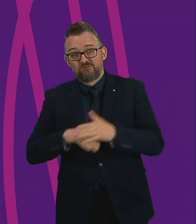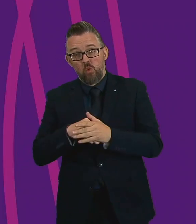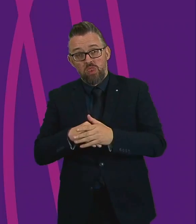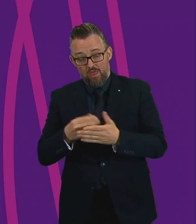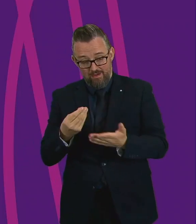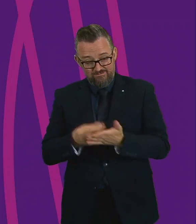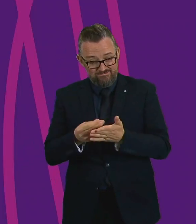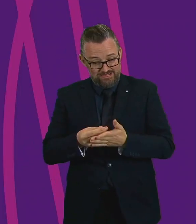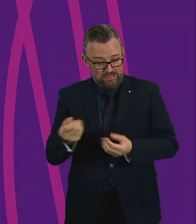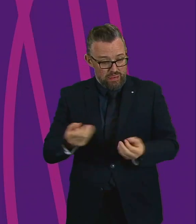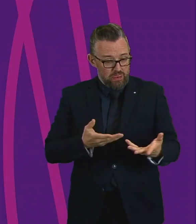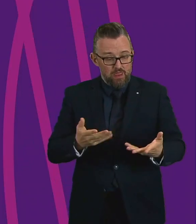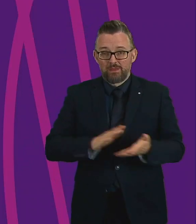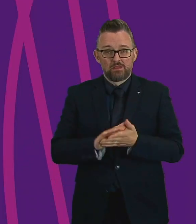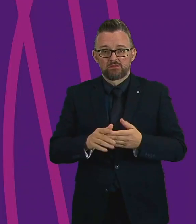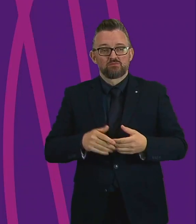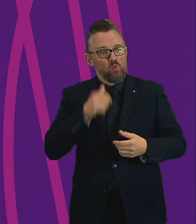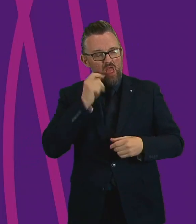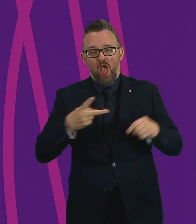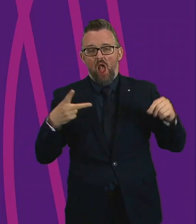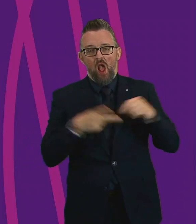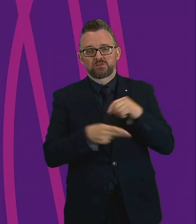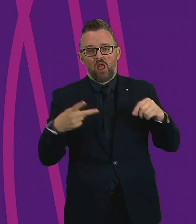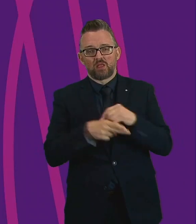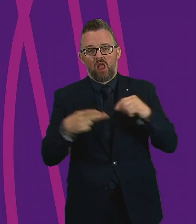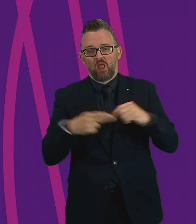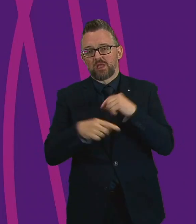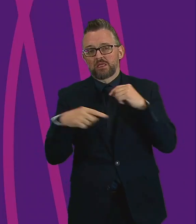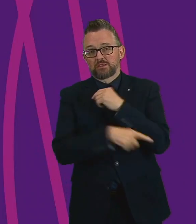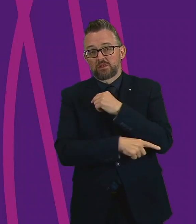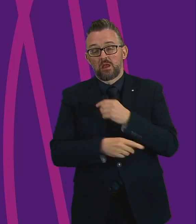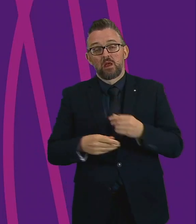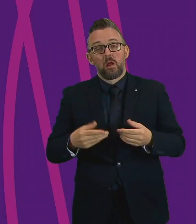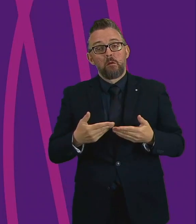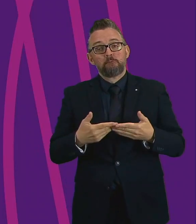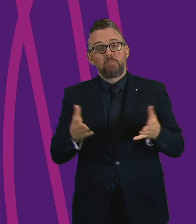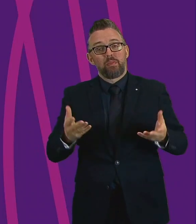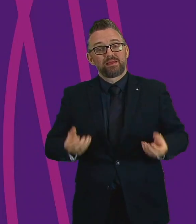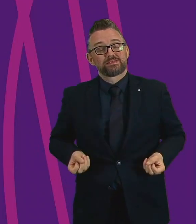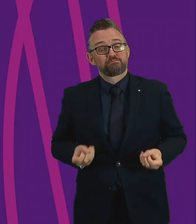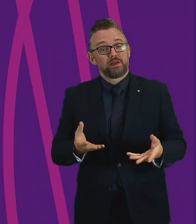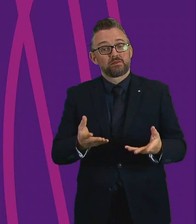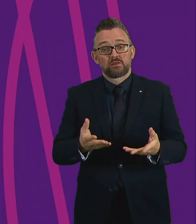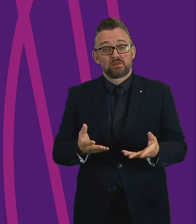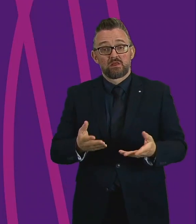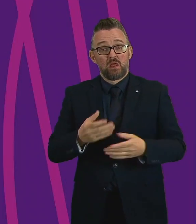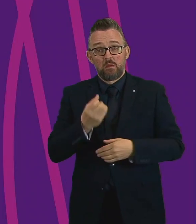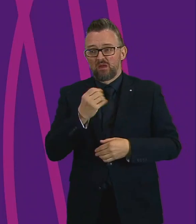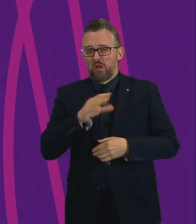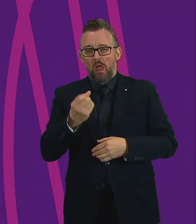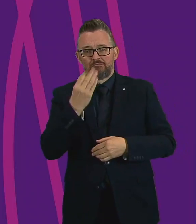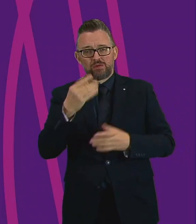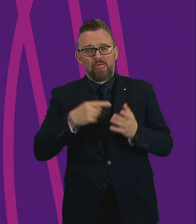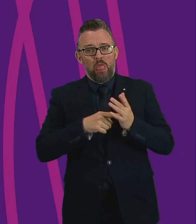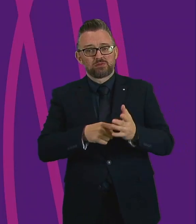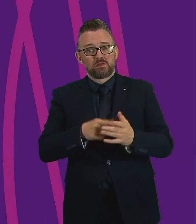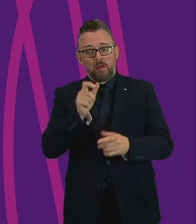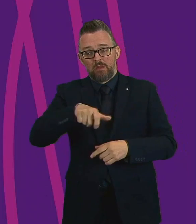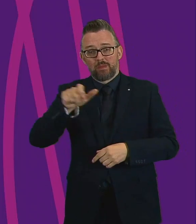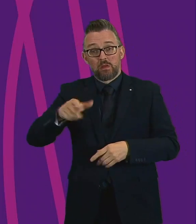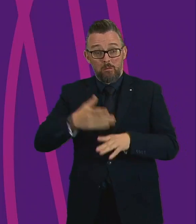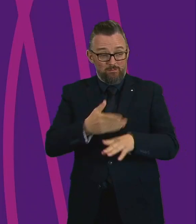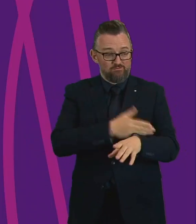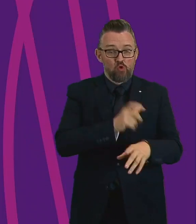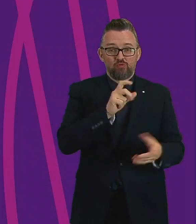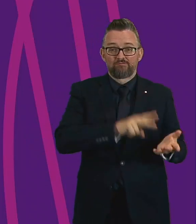autonomy would lead to cuts and austerity. Public spending was almost £14,000 per person in Scotland before